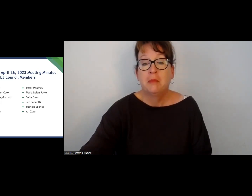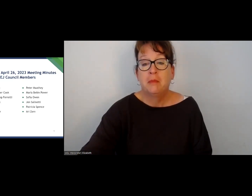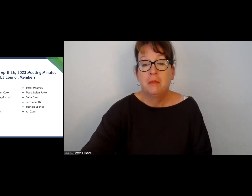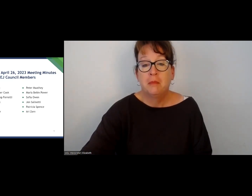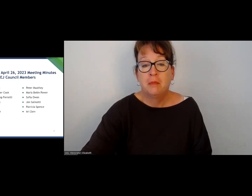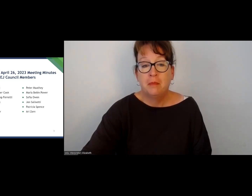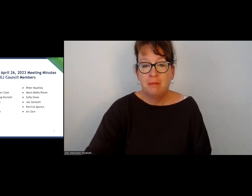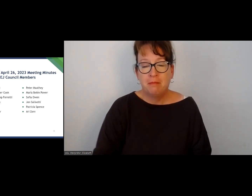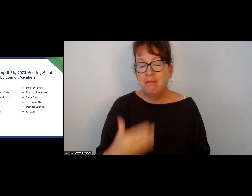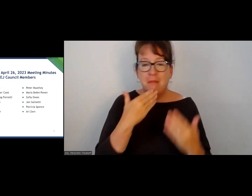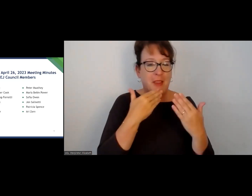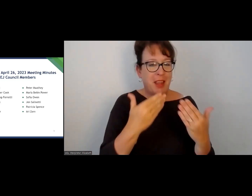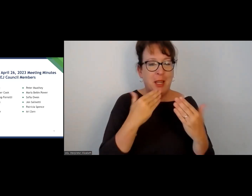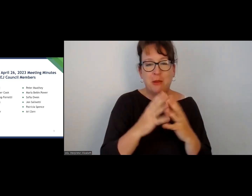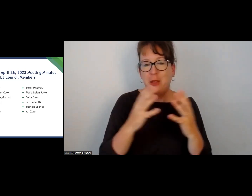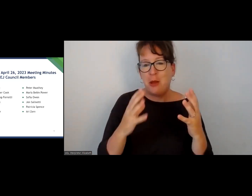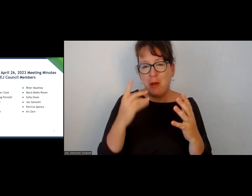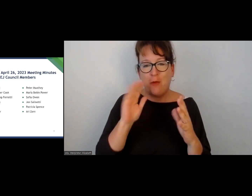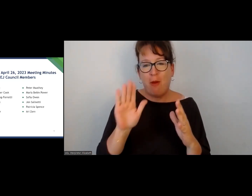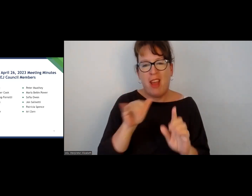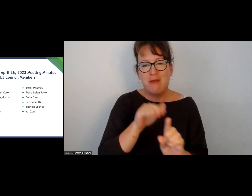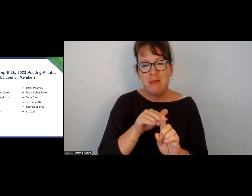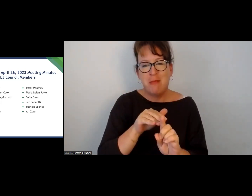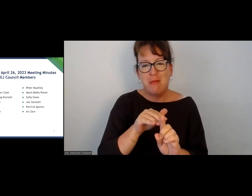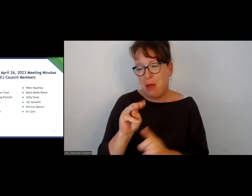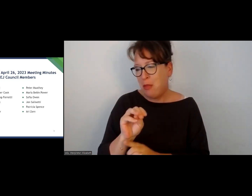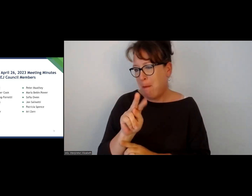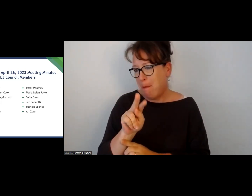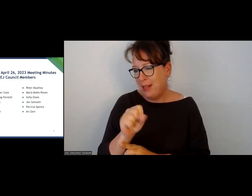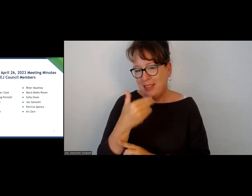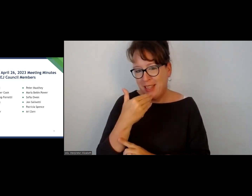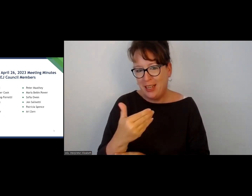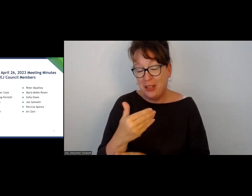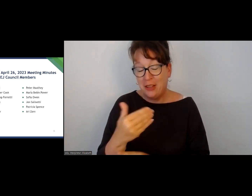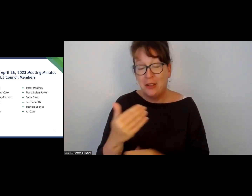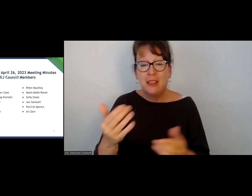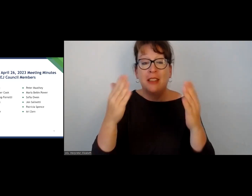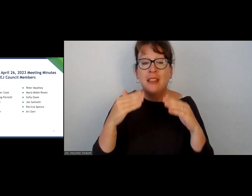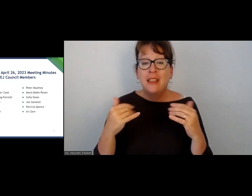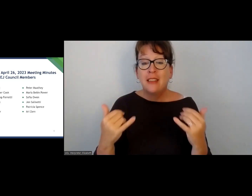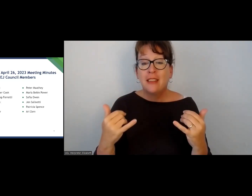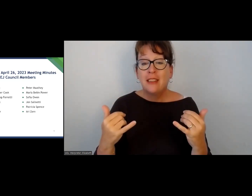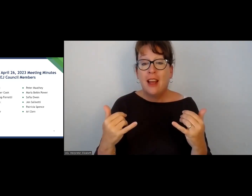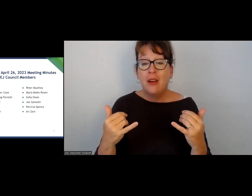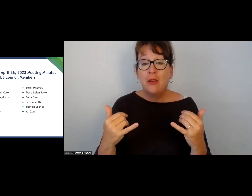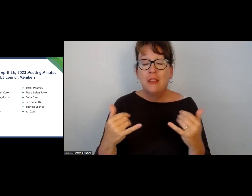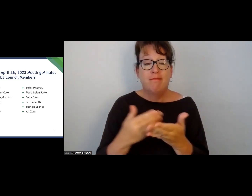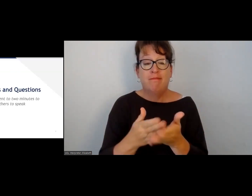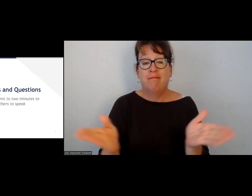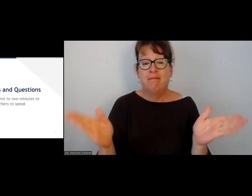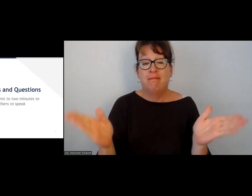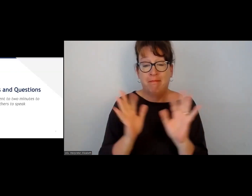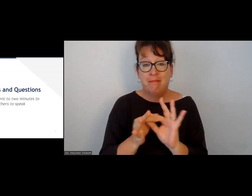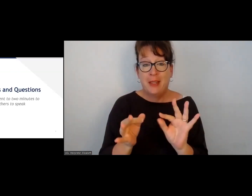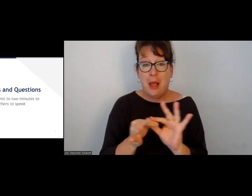Great. Thank you so much, Kessel, for the reminder on the minutes. So now we'll move to public comments